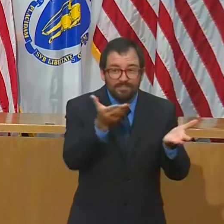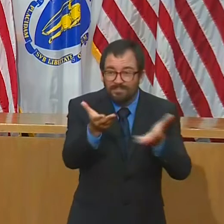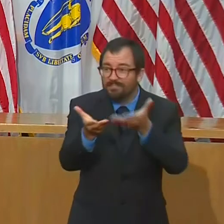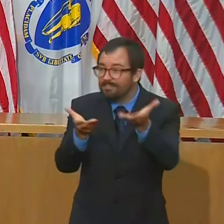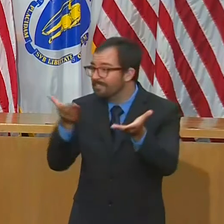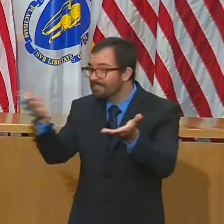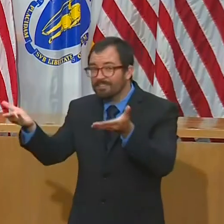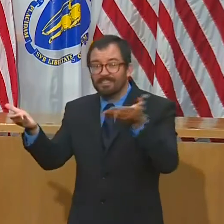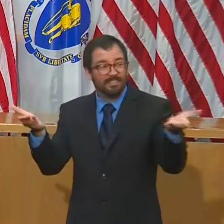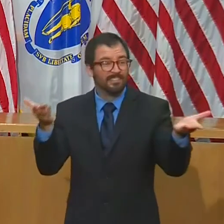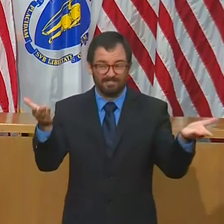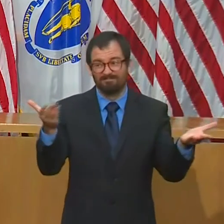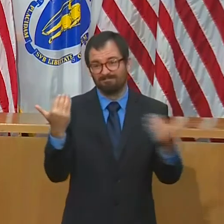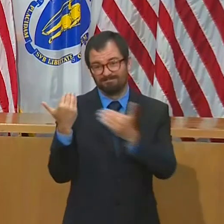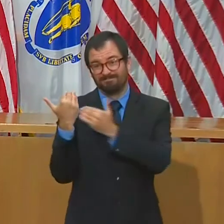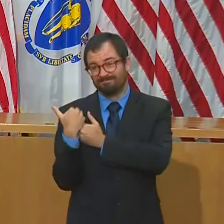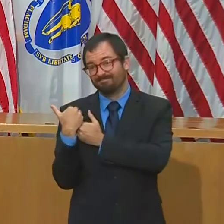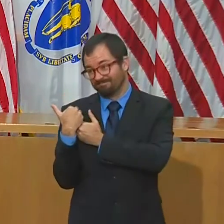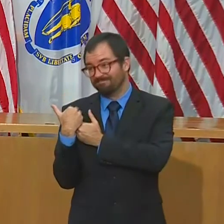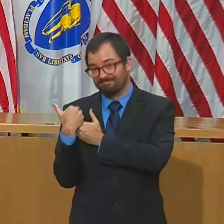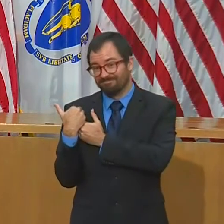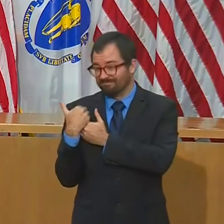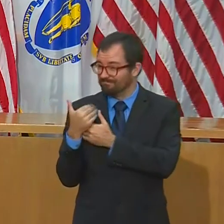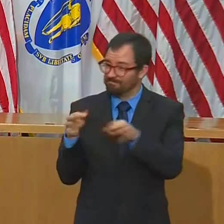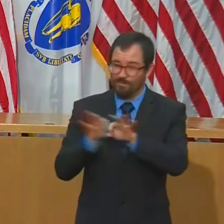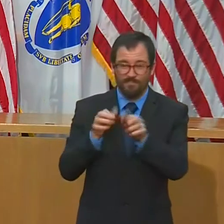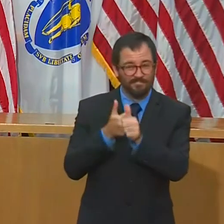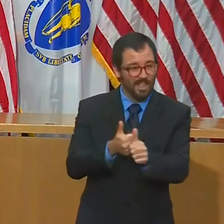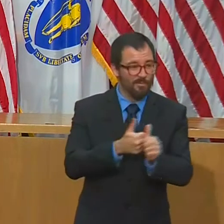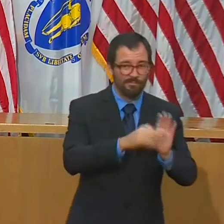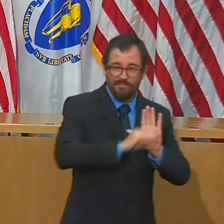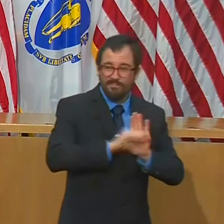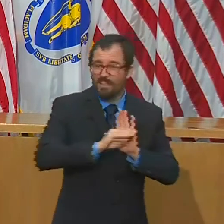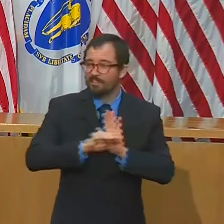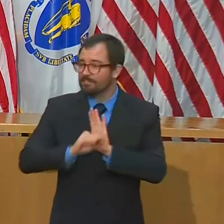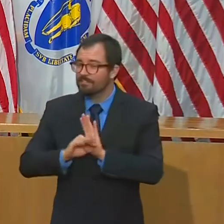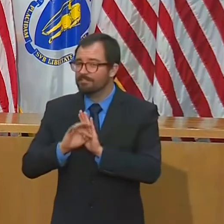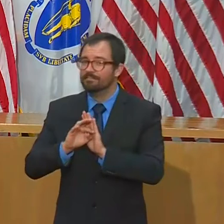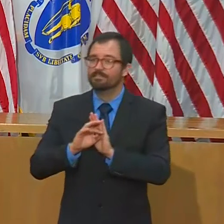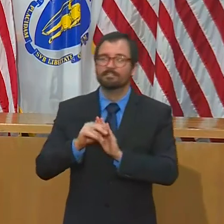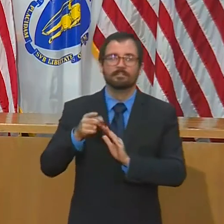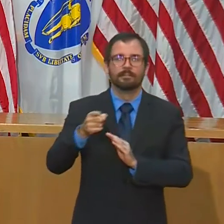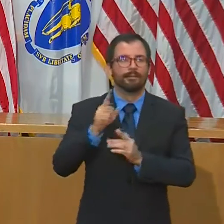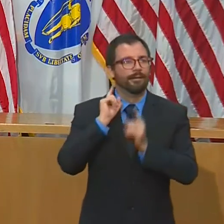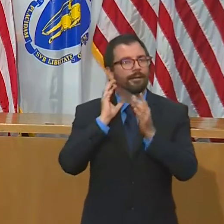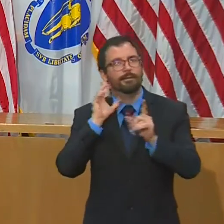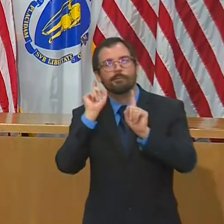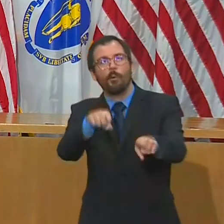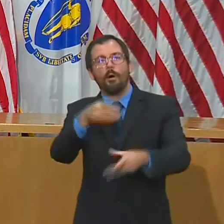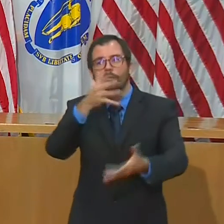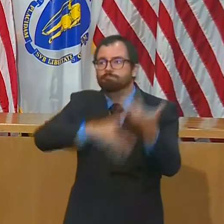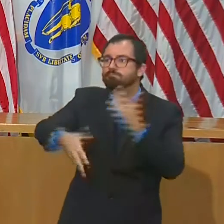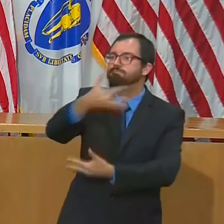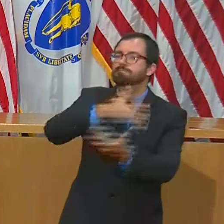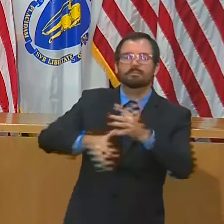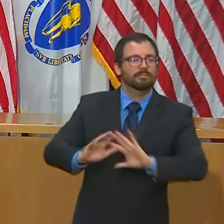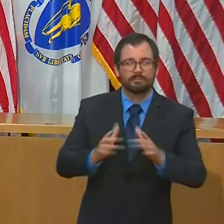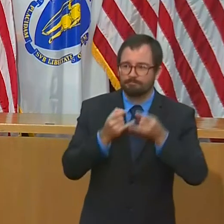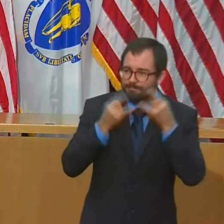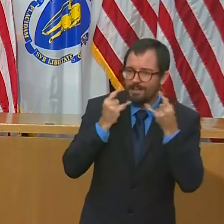part to keep their friends, neighbors, and families safe. The virus, as we've said before, does not stop at any one town